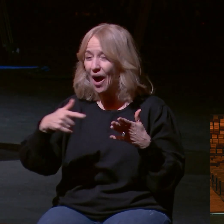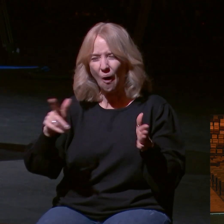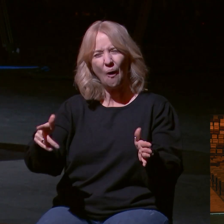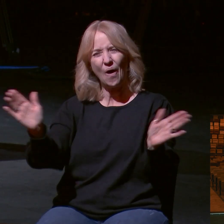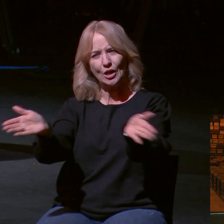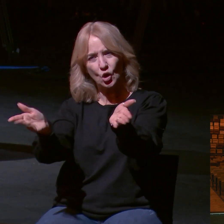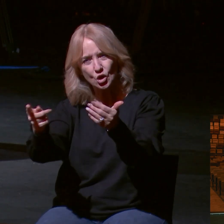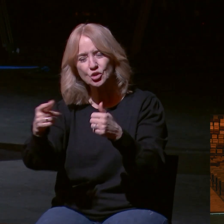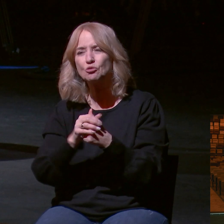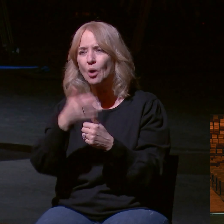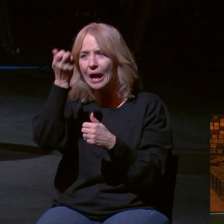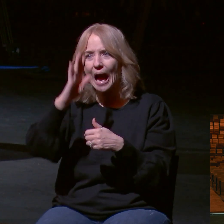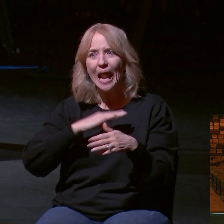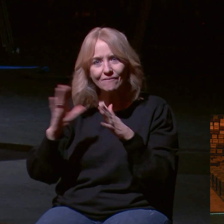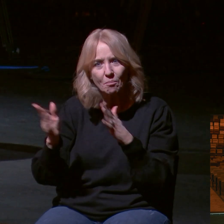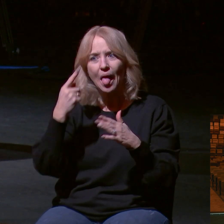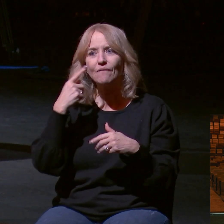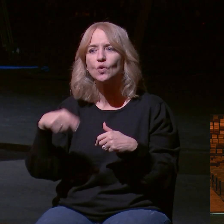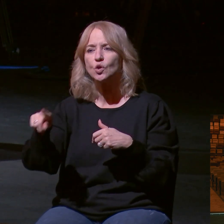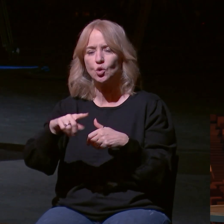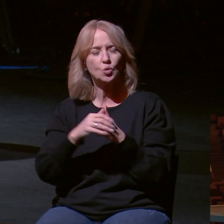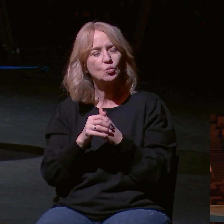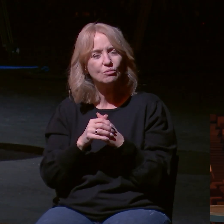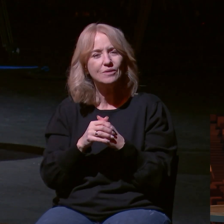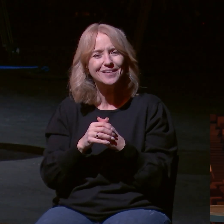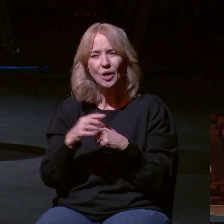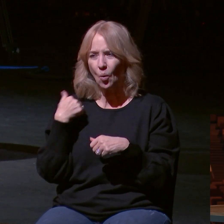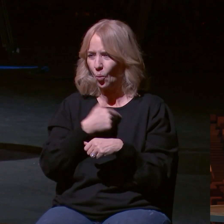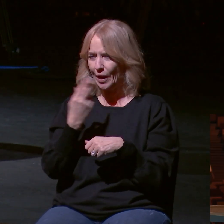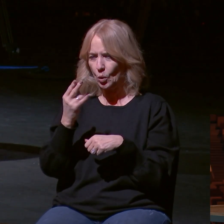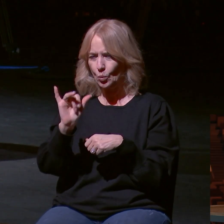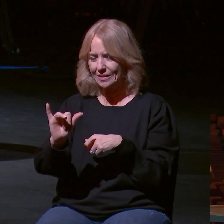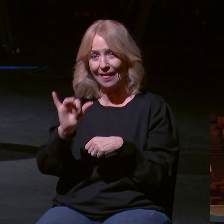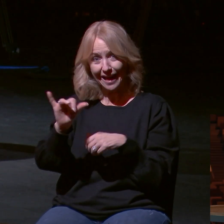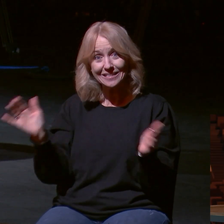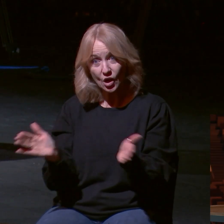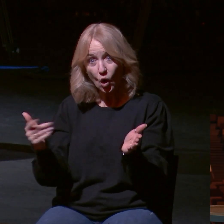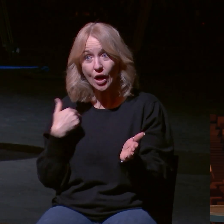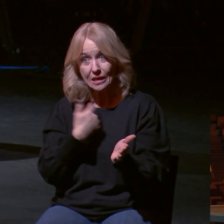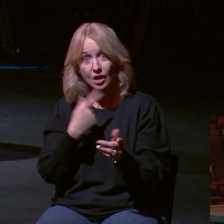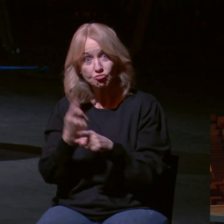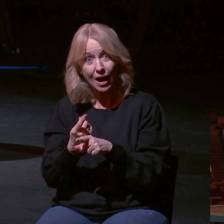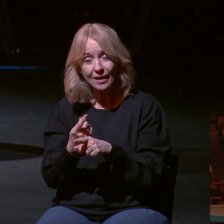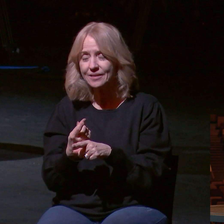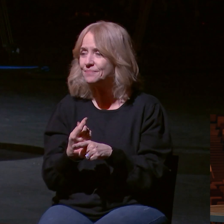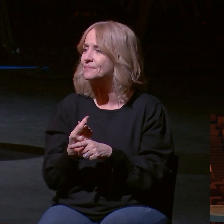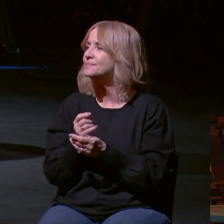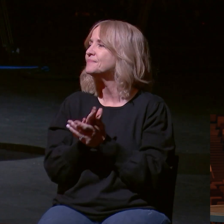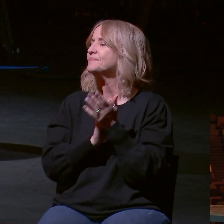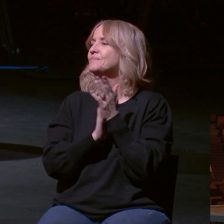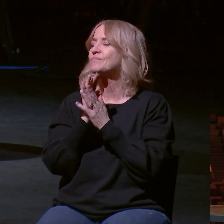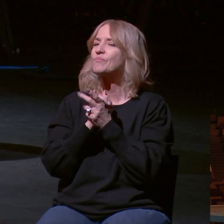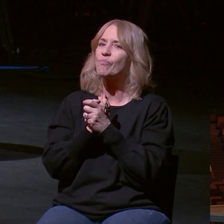are very much encouraging words from God to his people. You know, some people get bent out of shape when it's shared because it's taken out